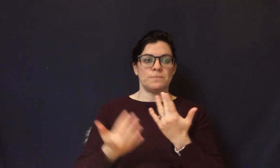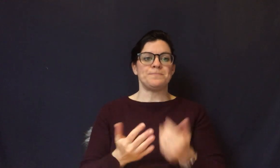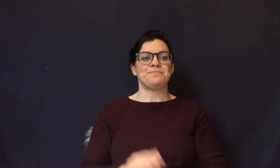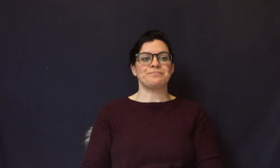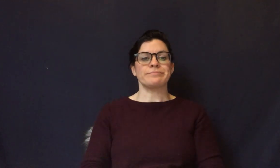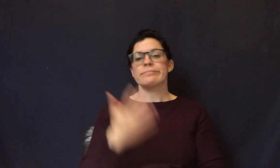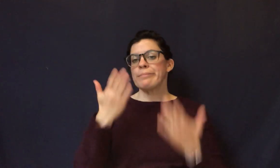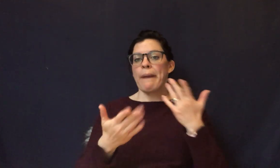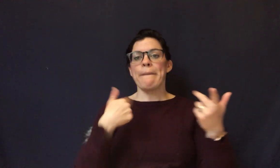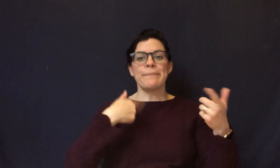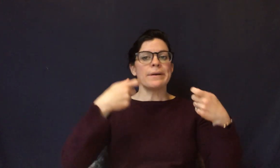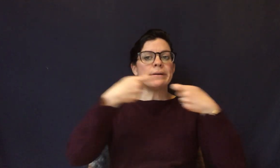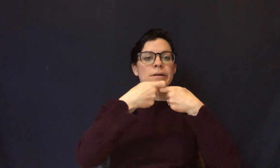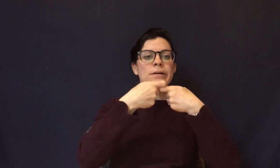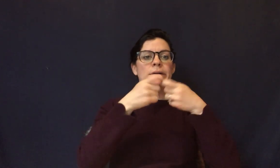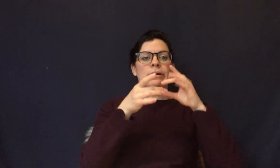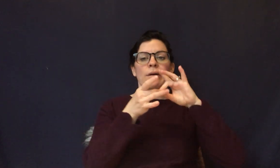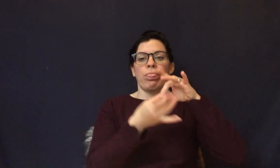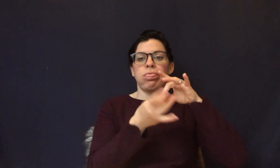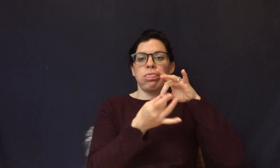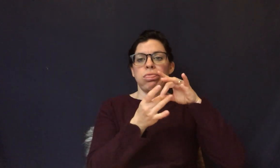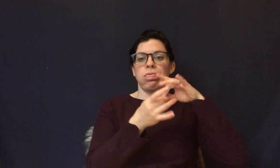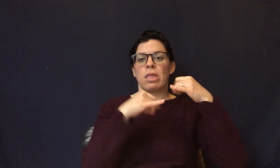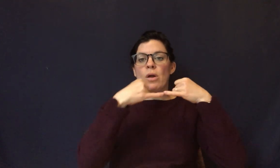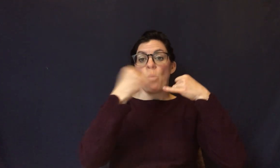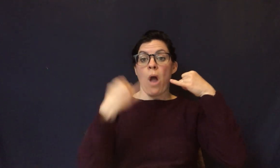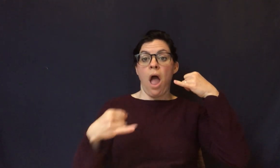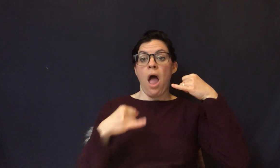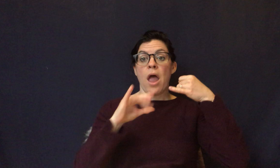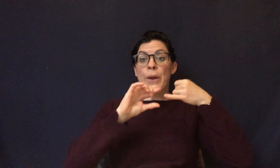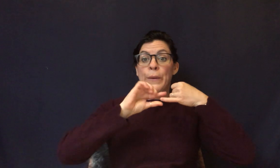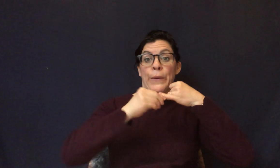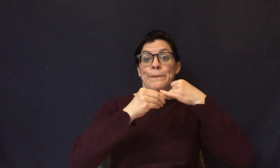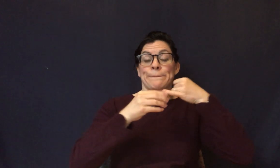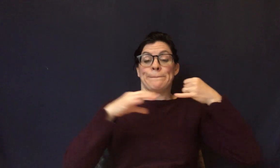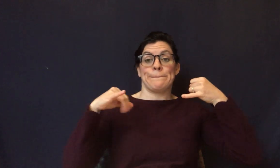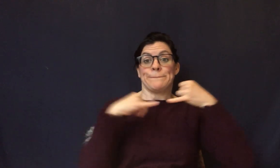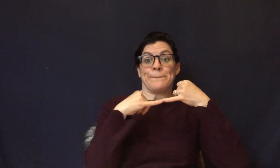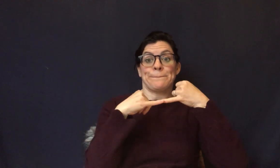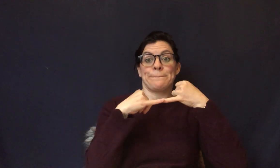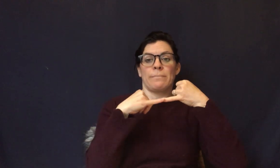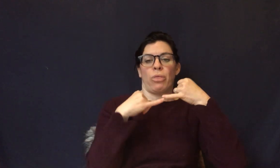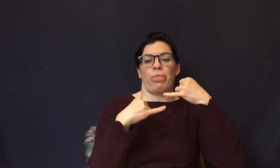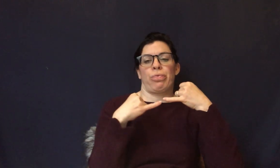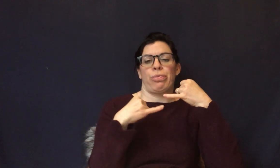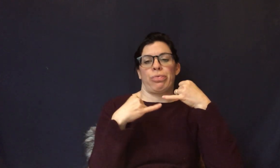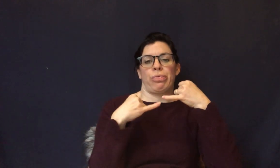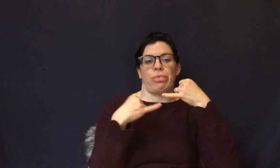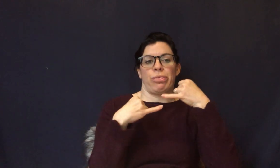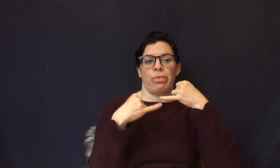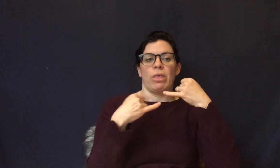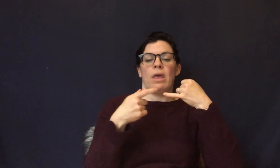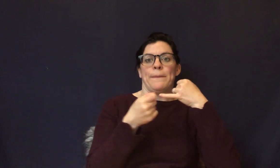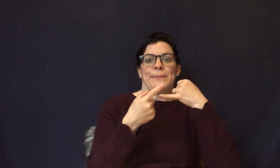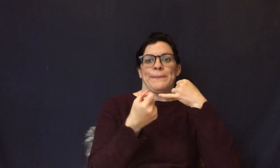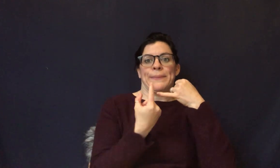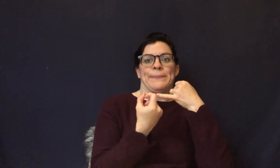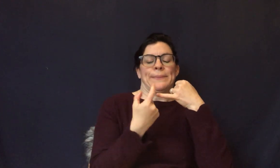something went wrong, somewhere's along the line, that type of thing. Okay? The biggest cause that we have nowadays that we have to